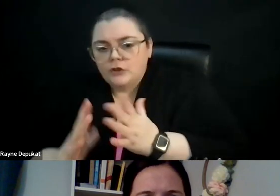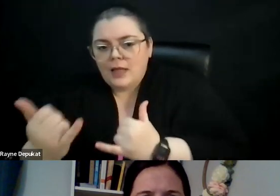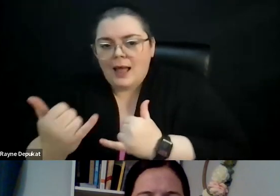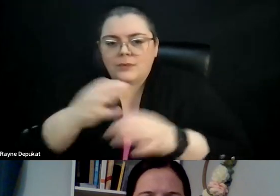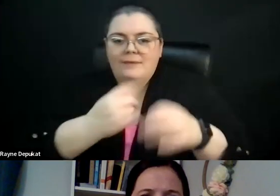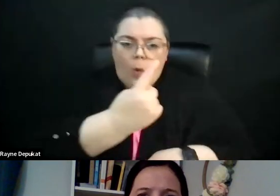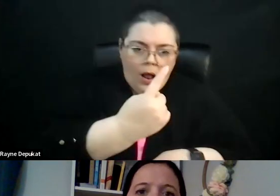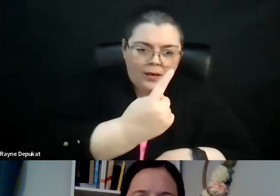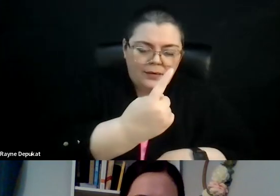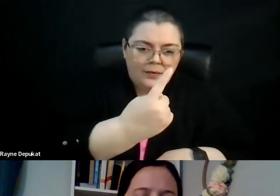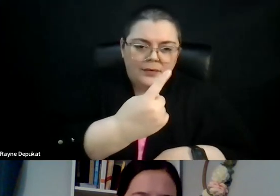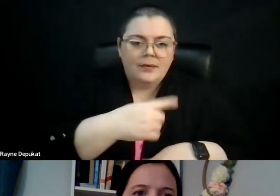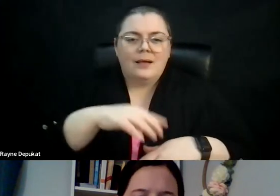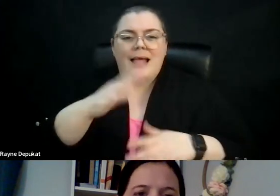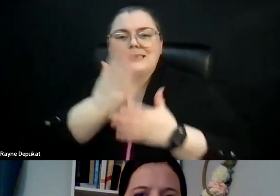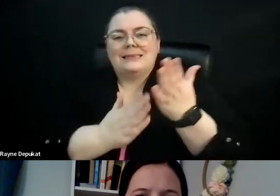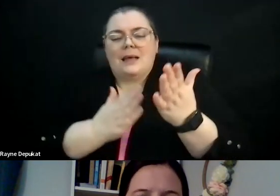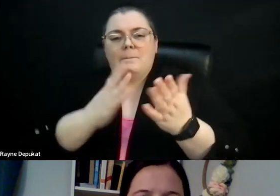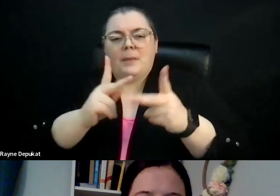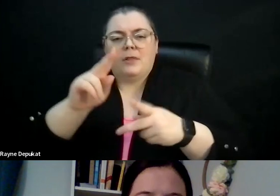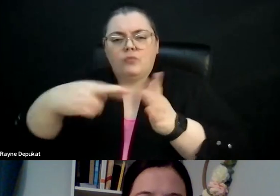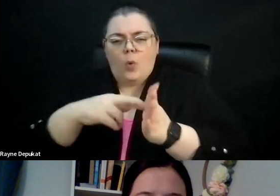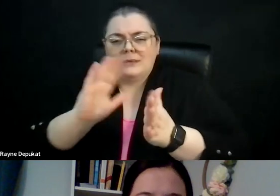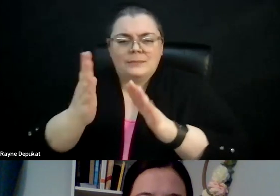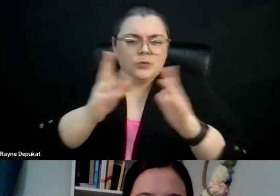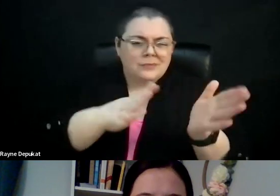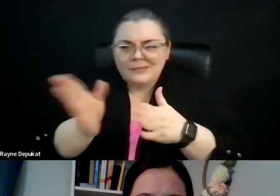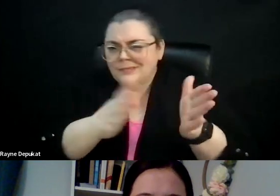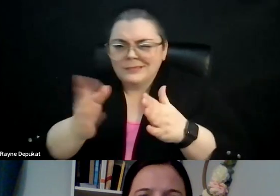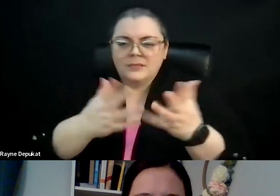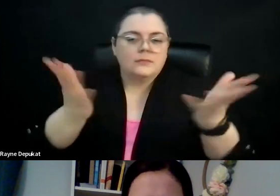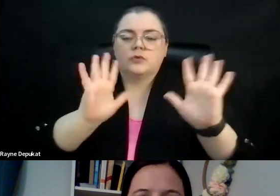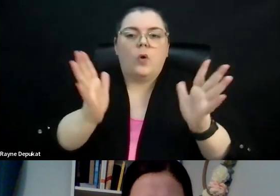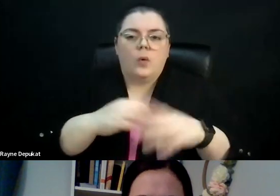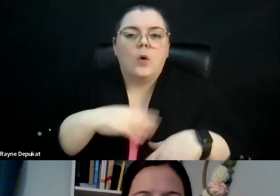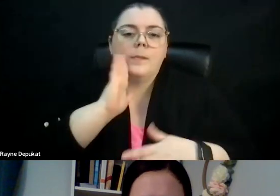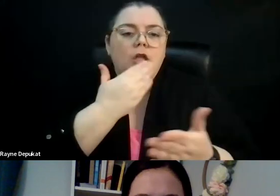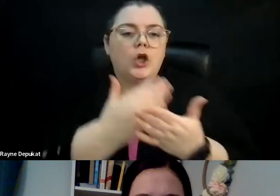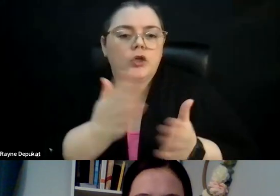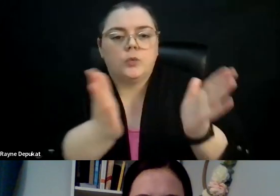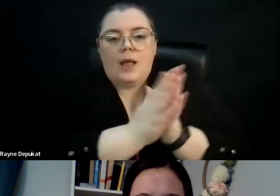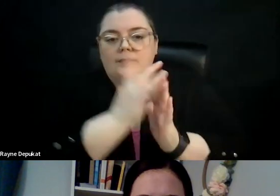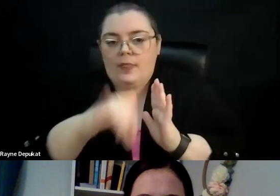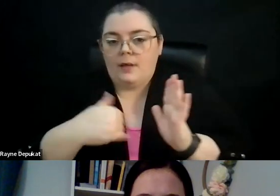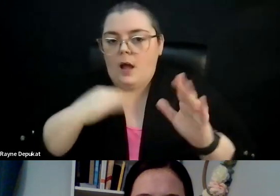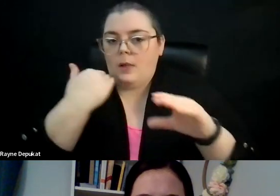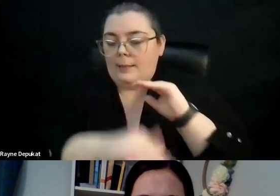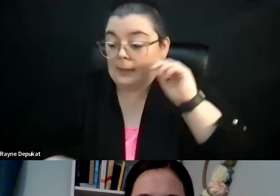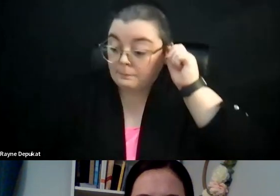So I think there's 2 contractors now instead of 1. And some people's roles are a little confusing. So I think it would be good